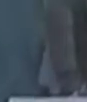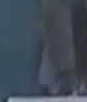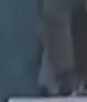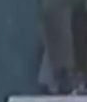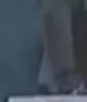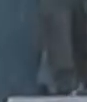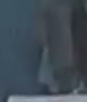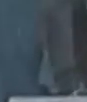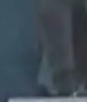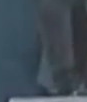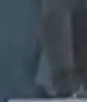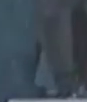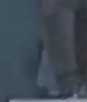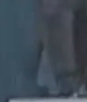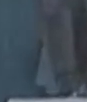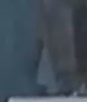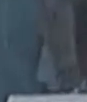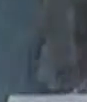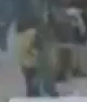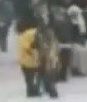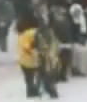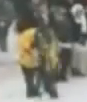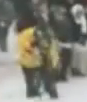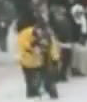Temple, to deliver the invocation.